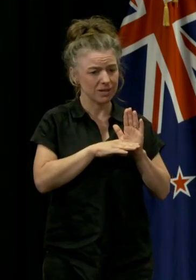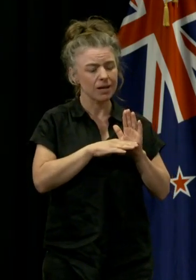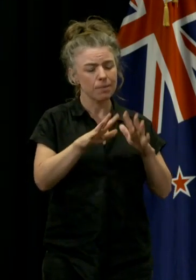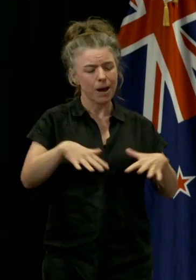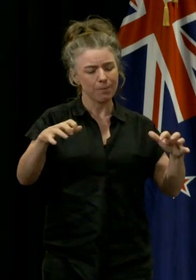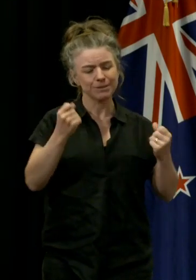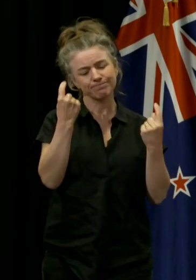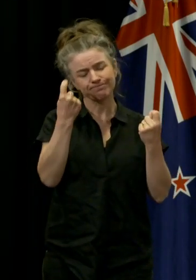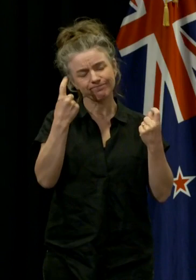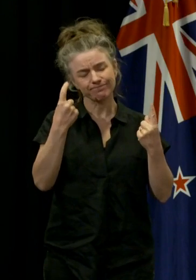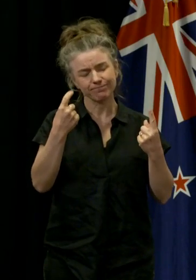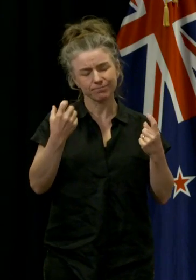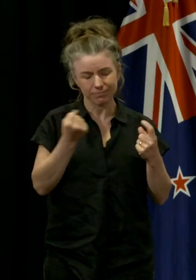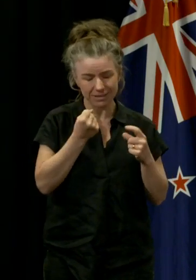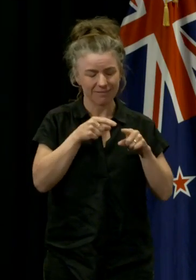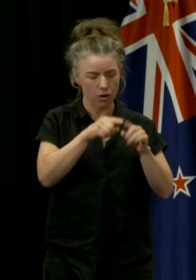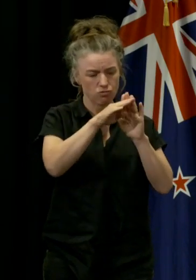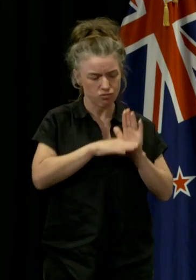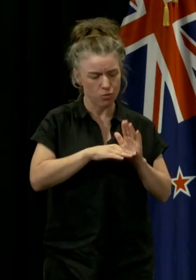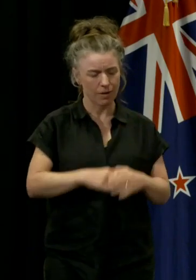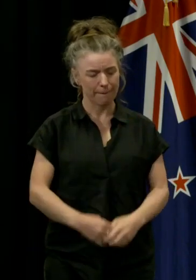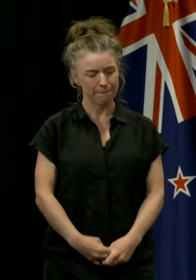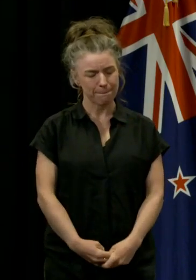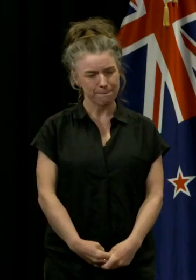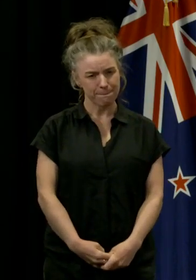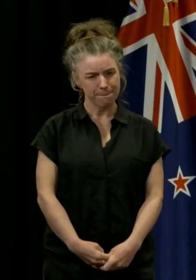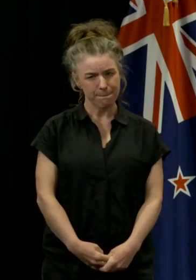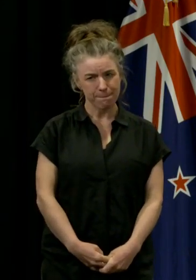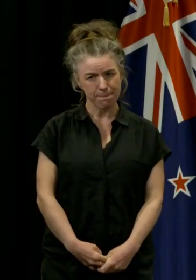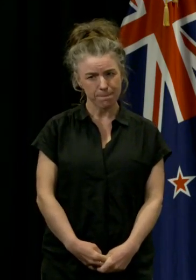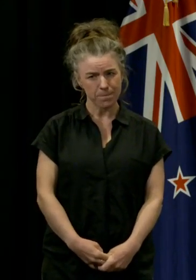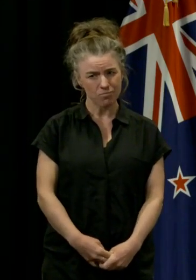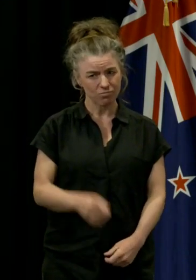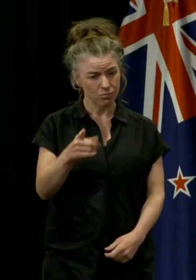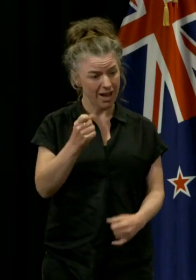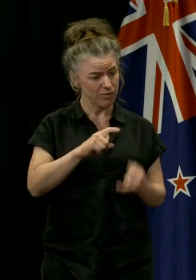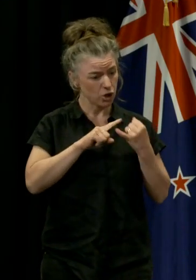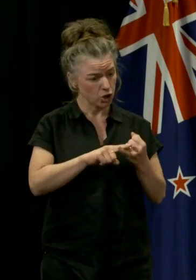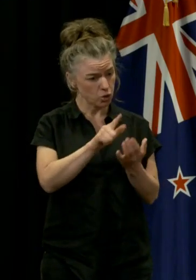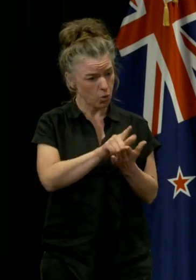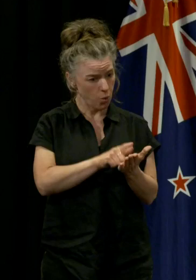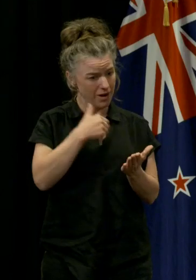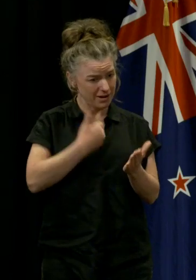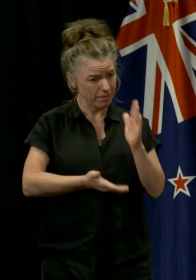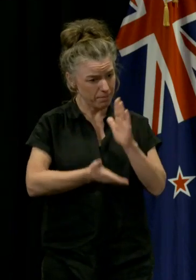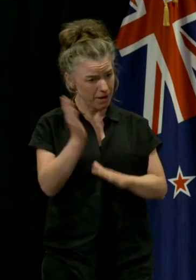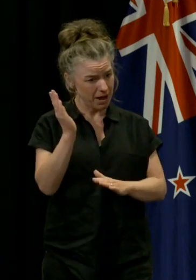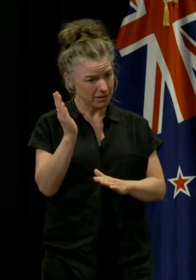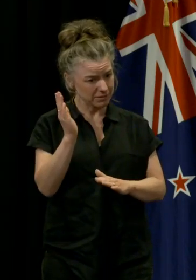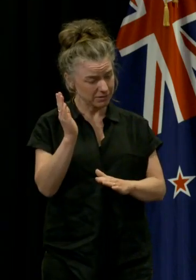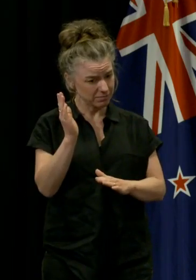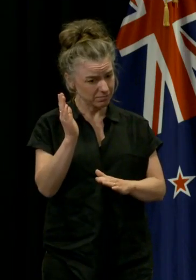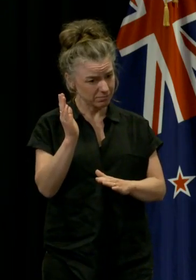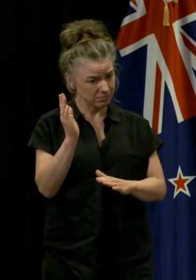are living up to the expectations we set of others. As if there's any urgent legislation that needs to go through Parliament that requires MPs to be in the House.